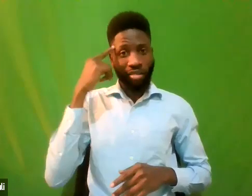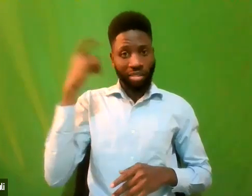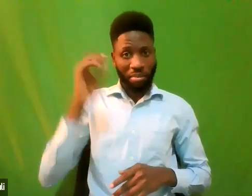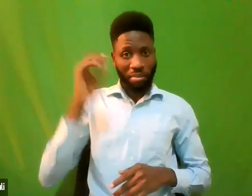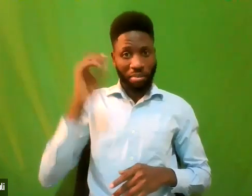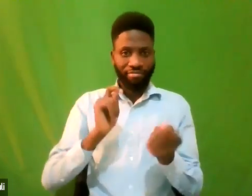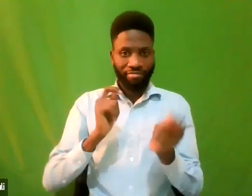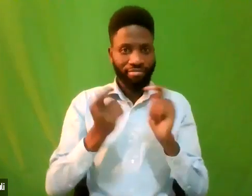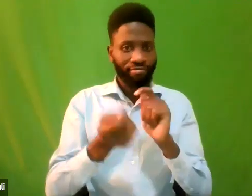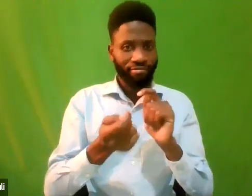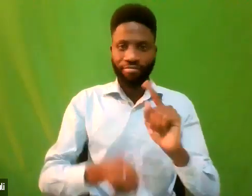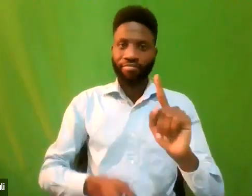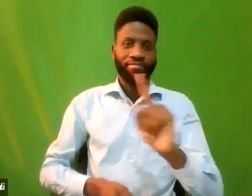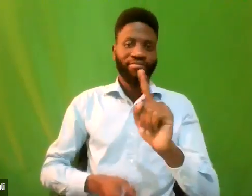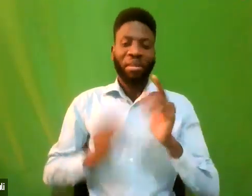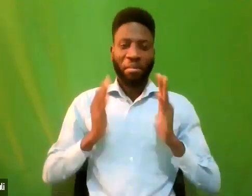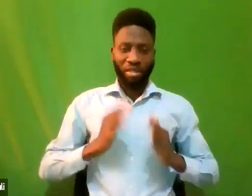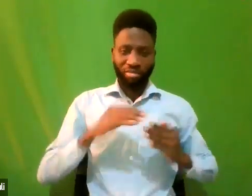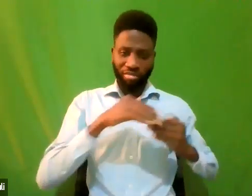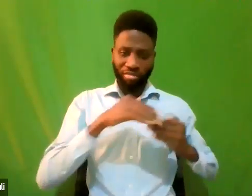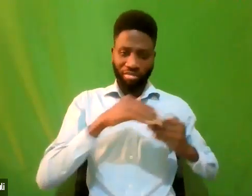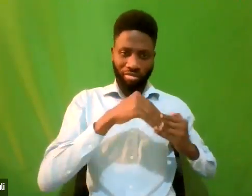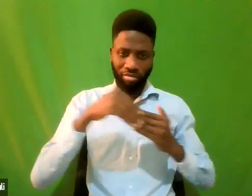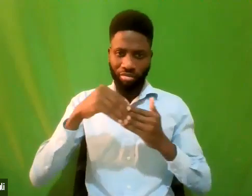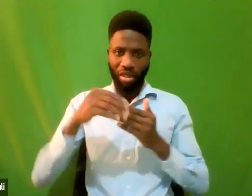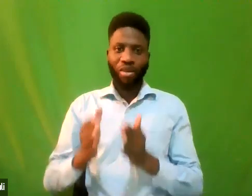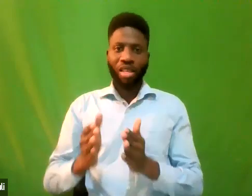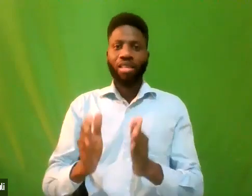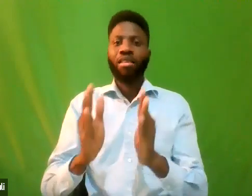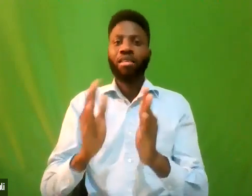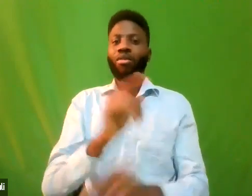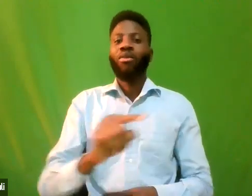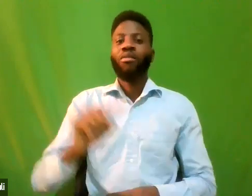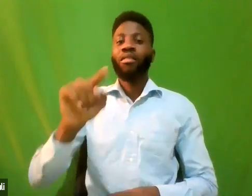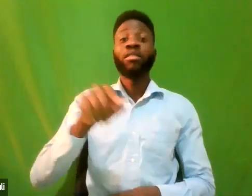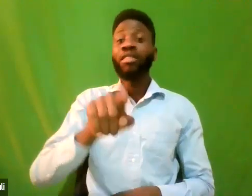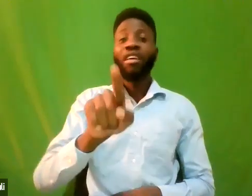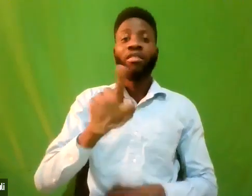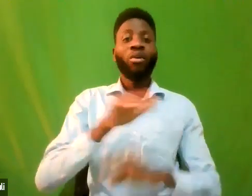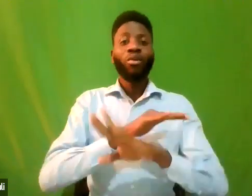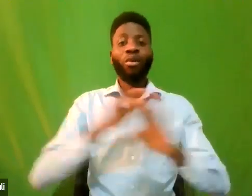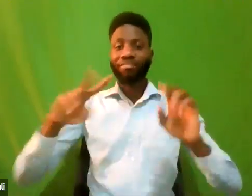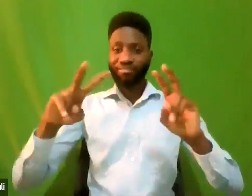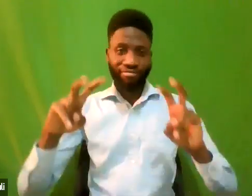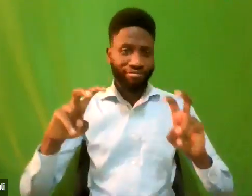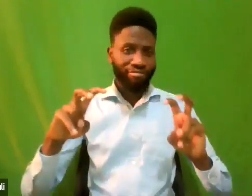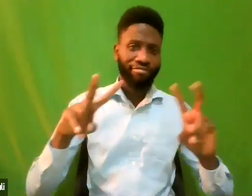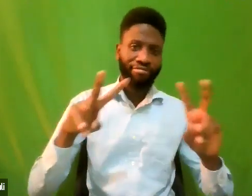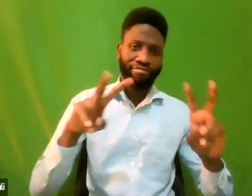someone who can guide you in the right way. So you should not be looking for a mentor in the same level or in the same career